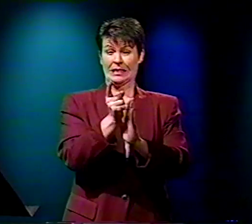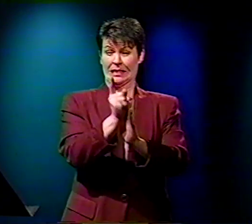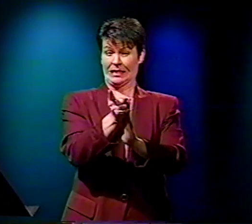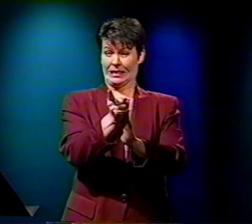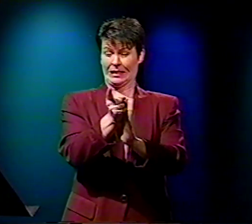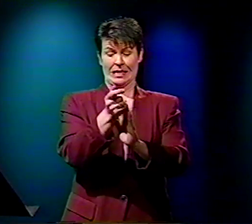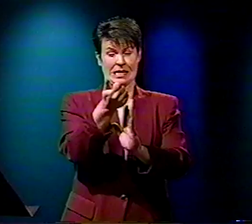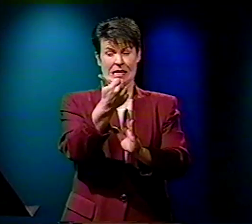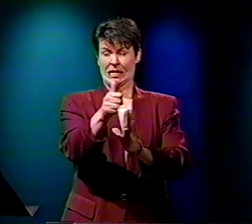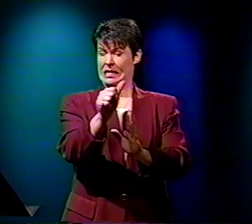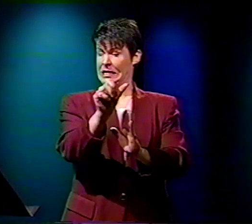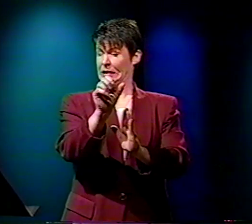telling you, I felt like